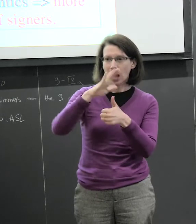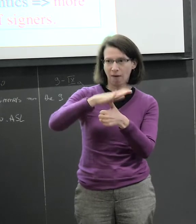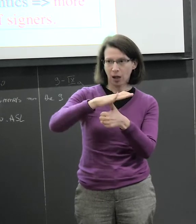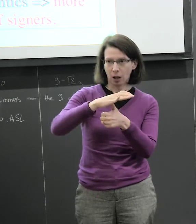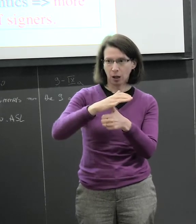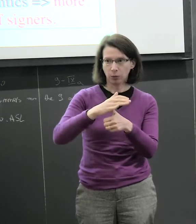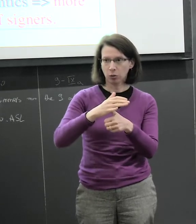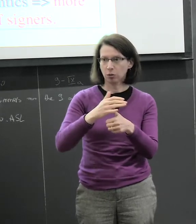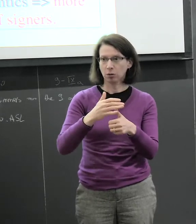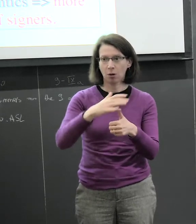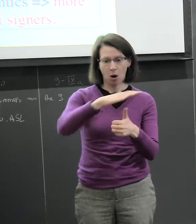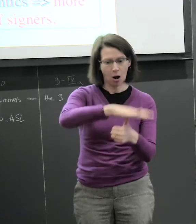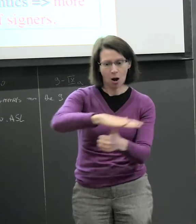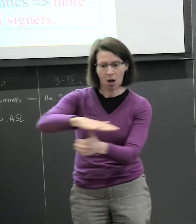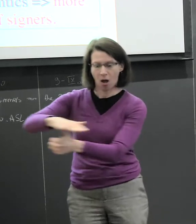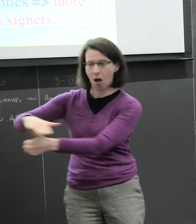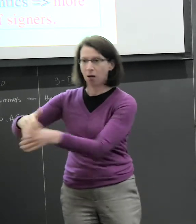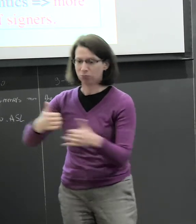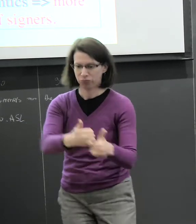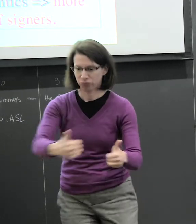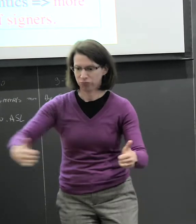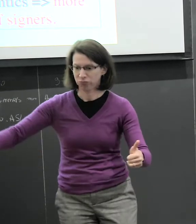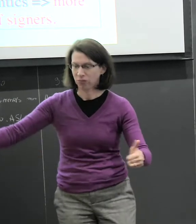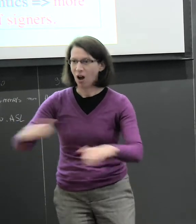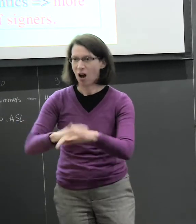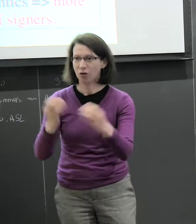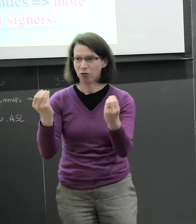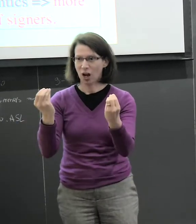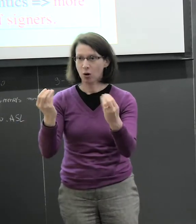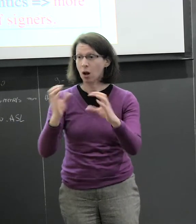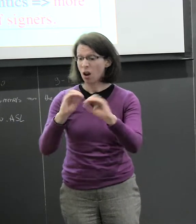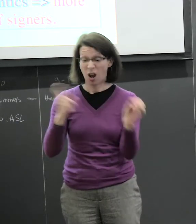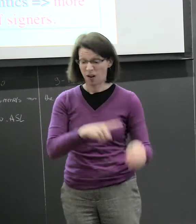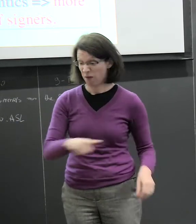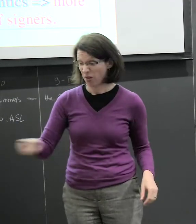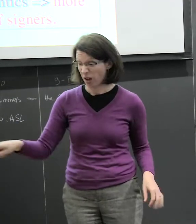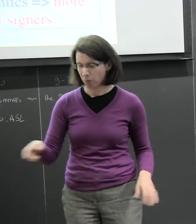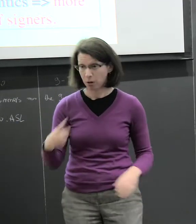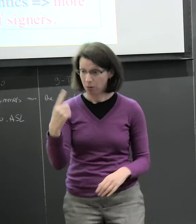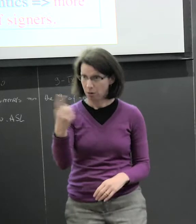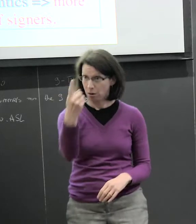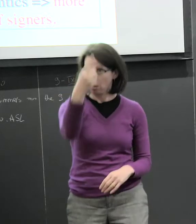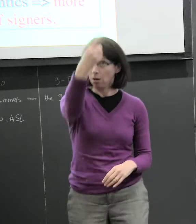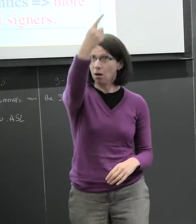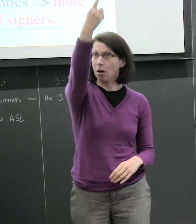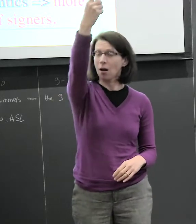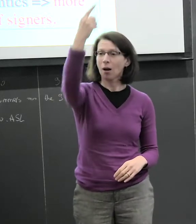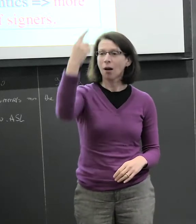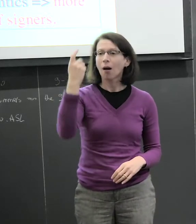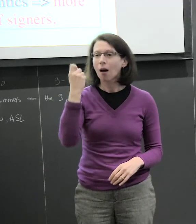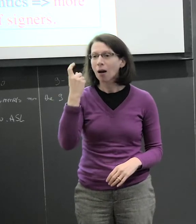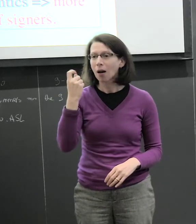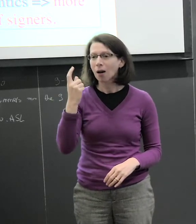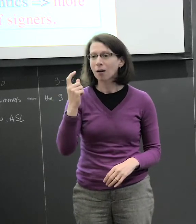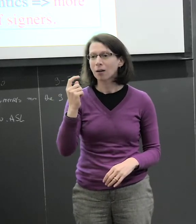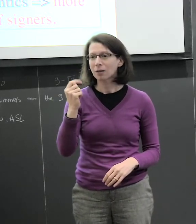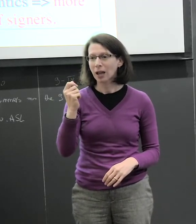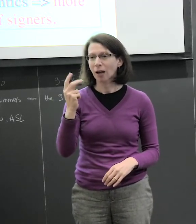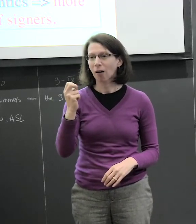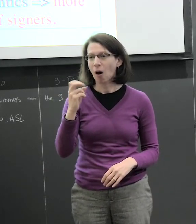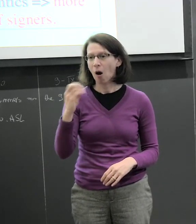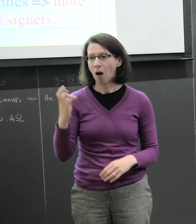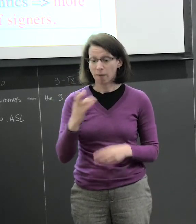the ground. So I said none of these helicopters is going to boom. You understand, you know, none of them will take off, but you preserve the presupposition that